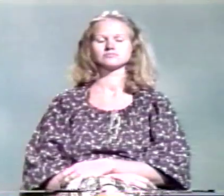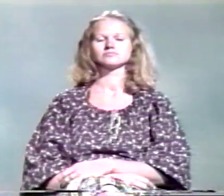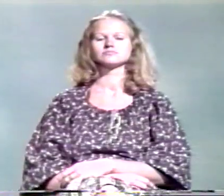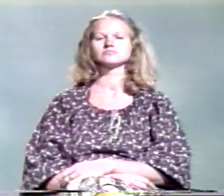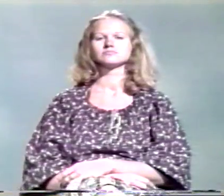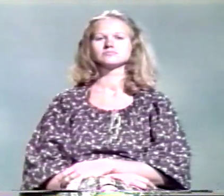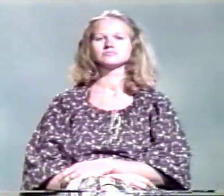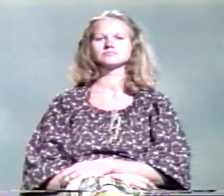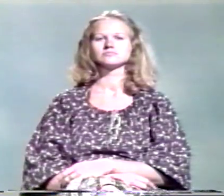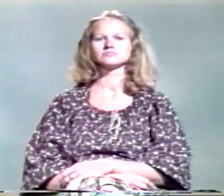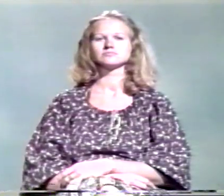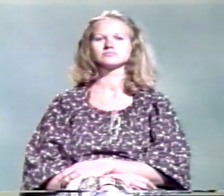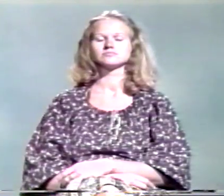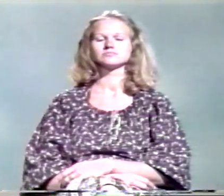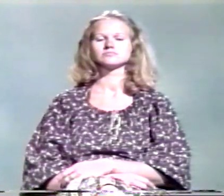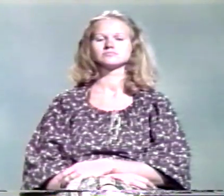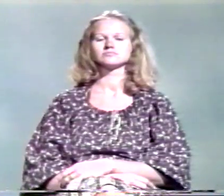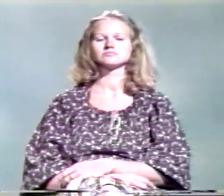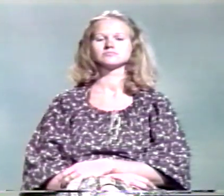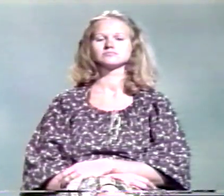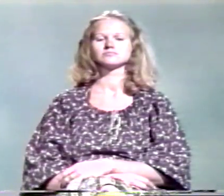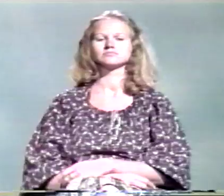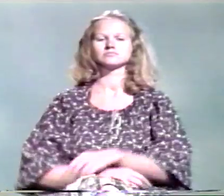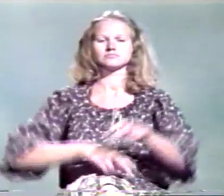A way of showing a four-legged animal running.